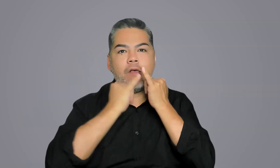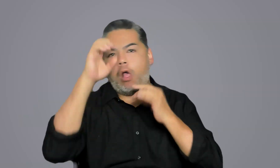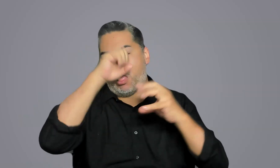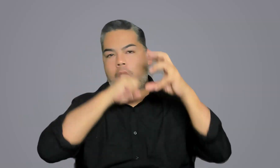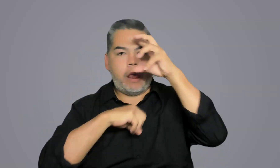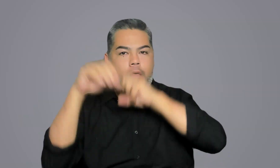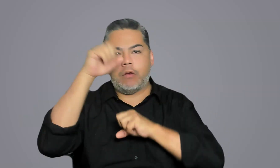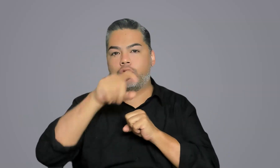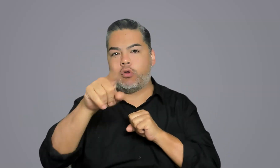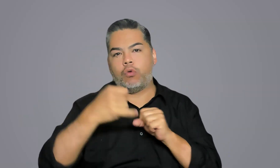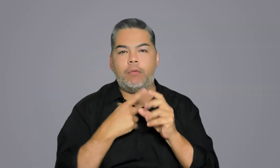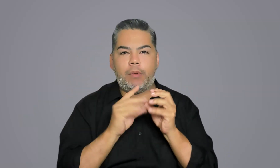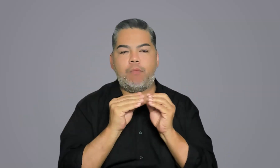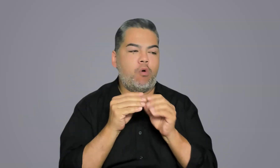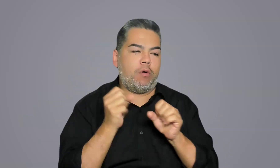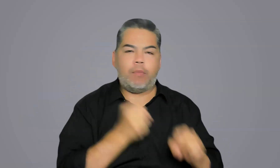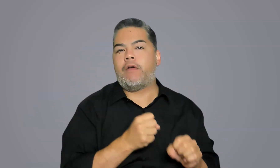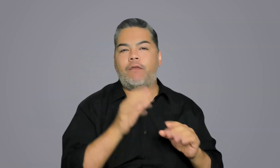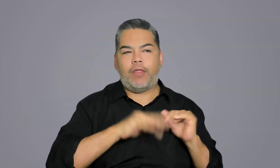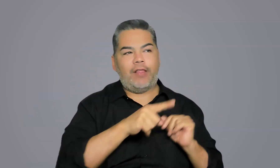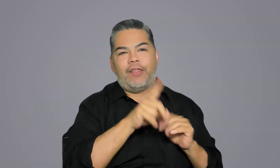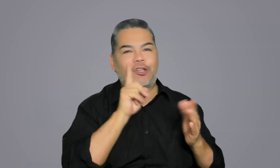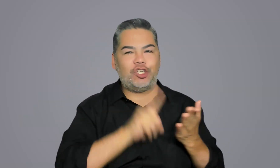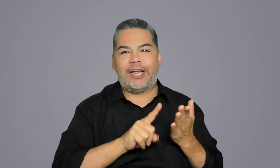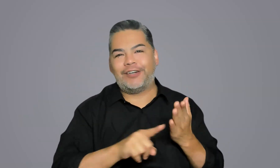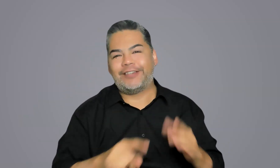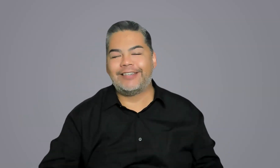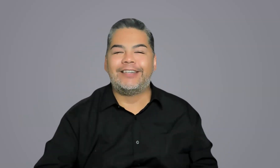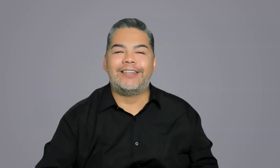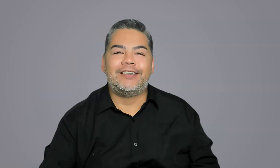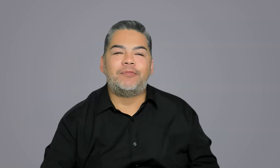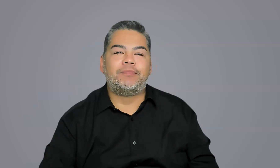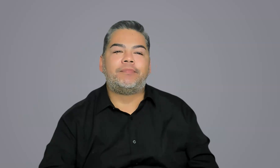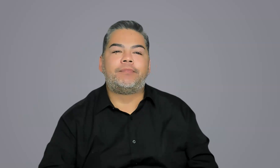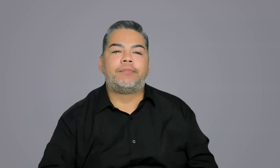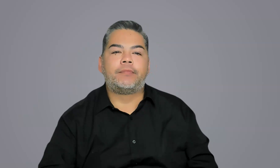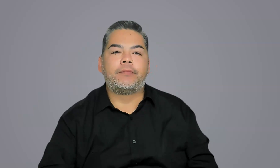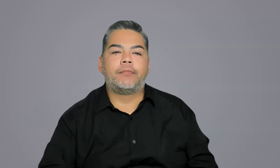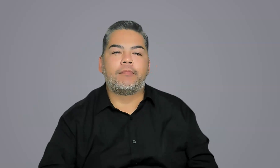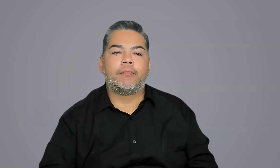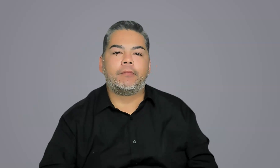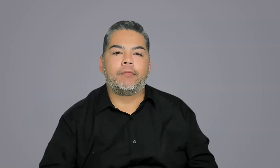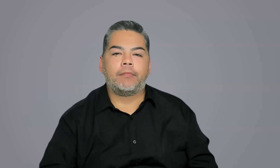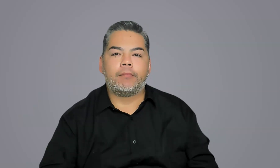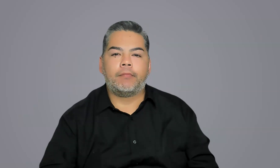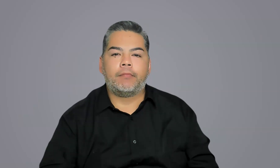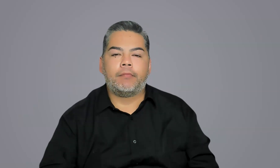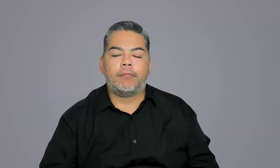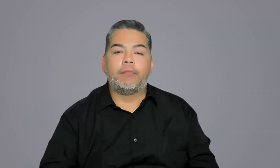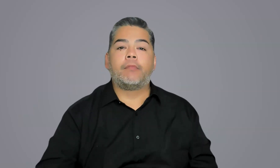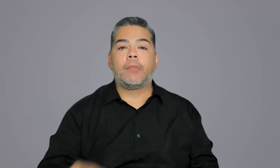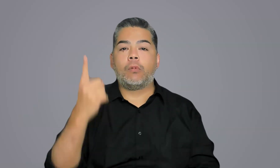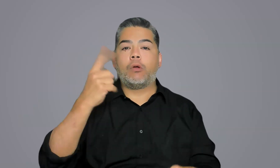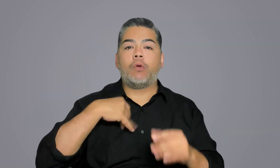be more powerful than the checker, which is what I like to tell people. All right, thank you, thank you. And we have one